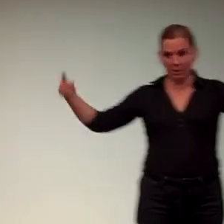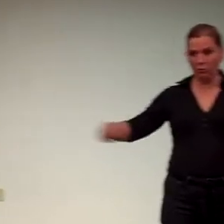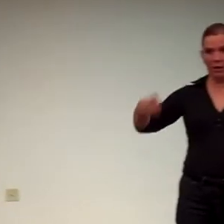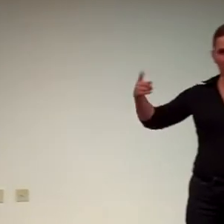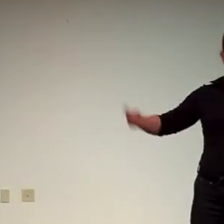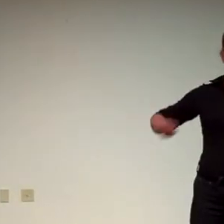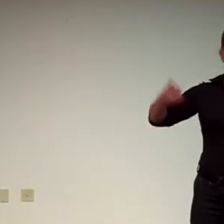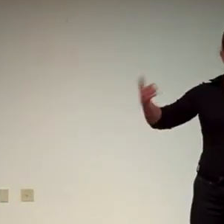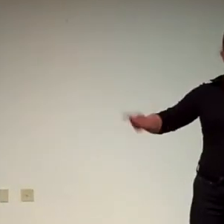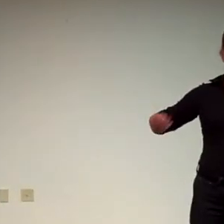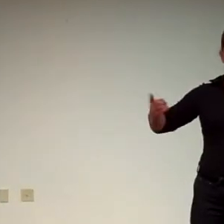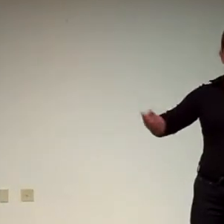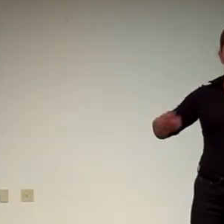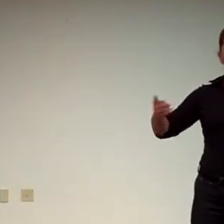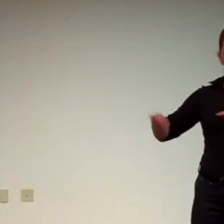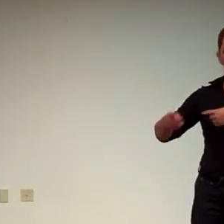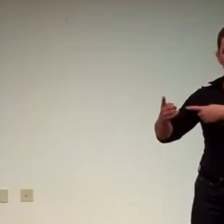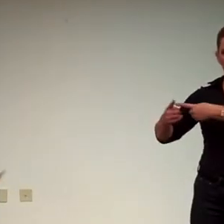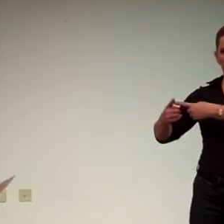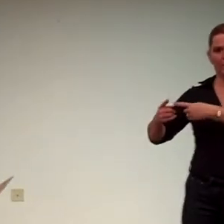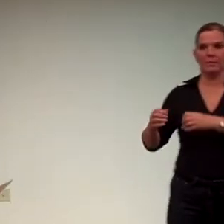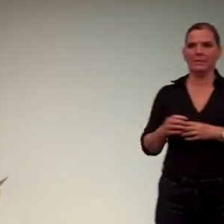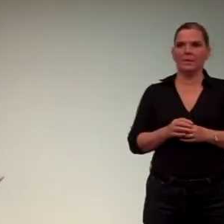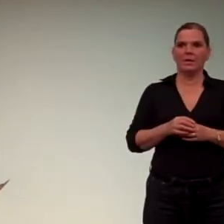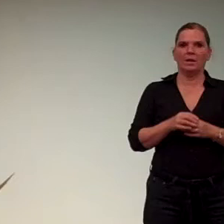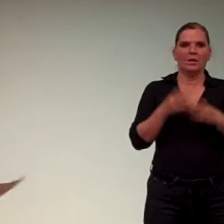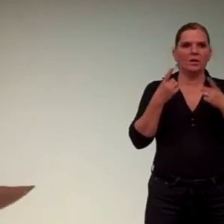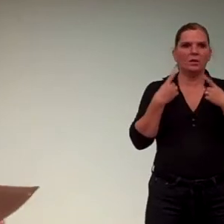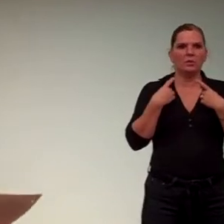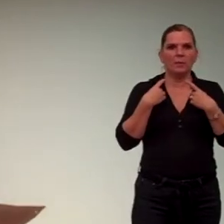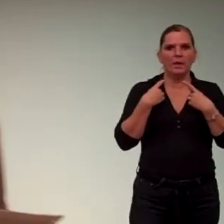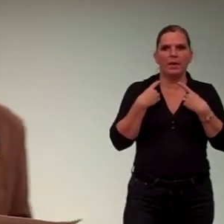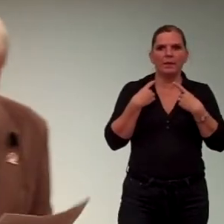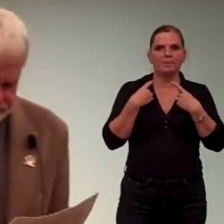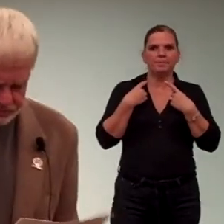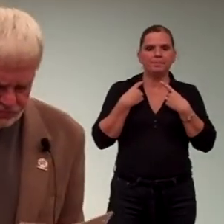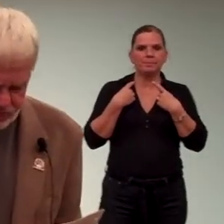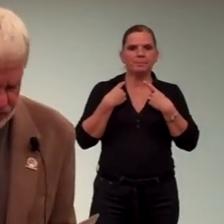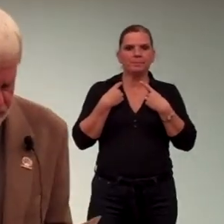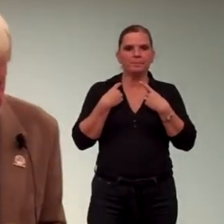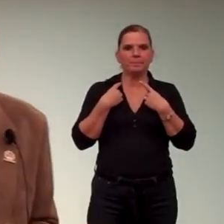wound up together and in a pretty long place. So we had,